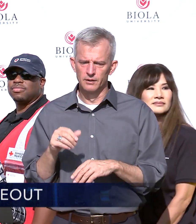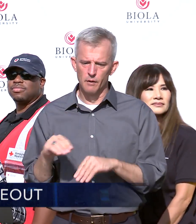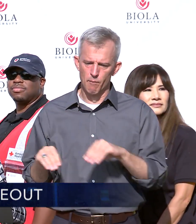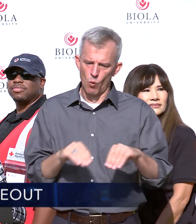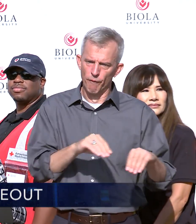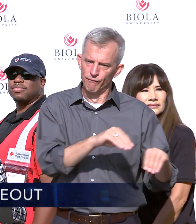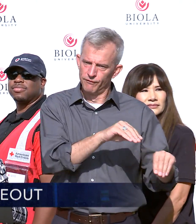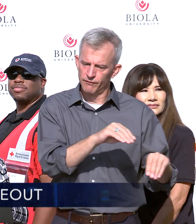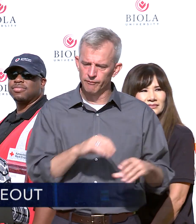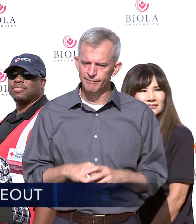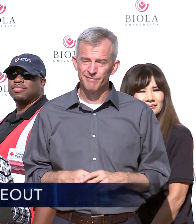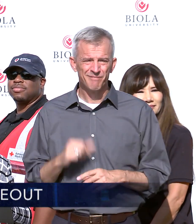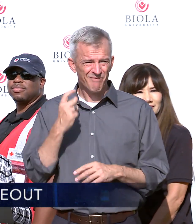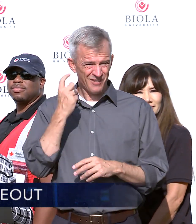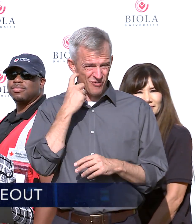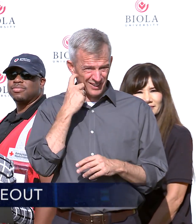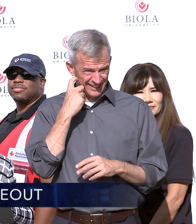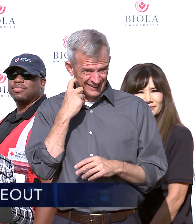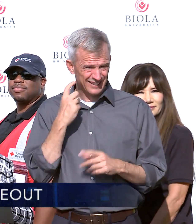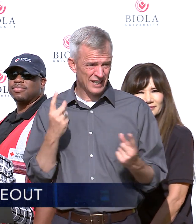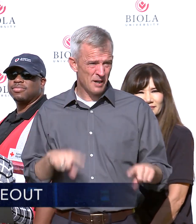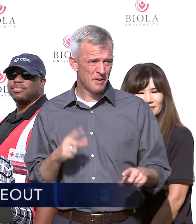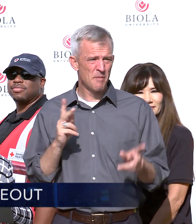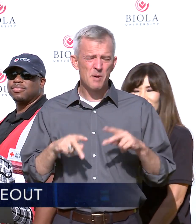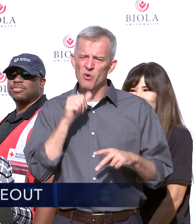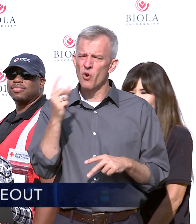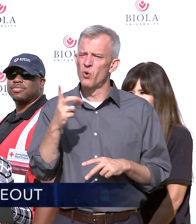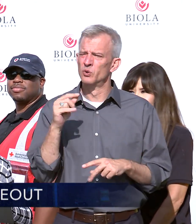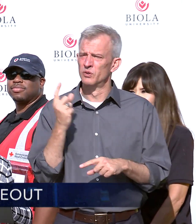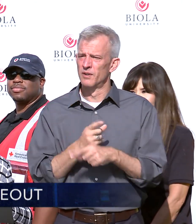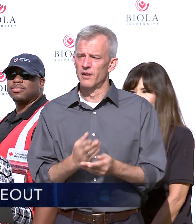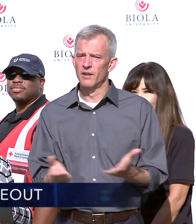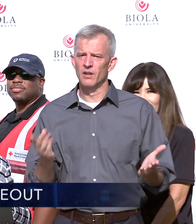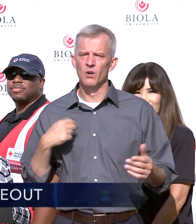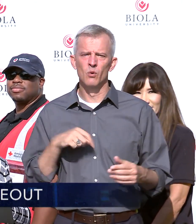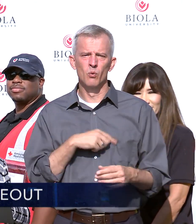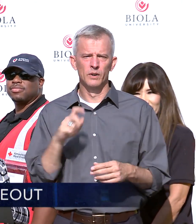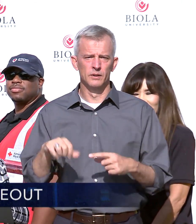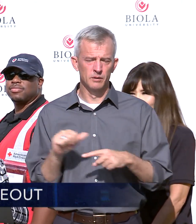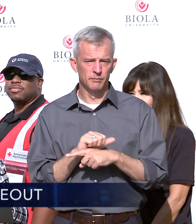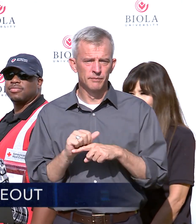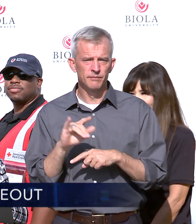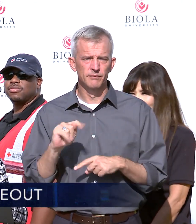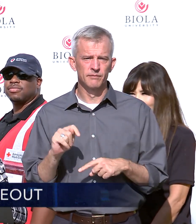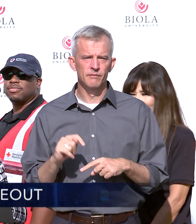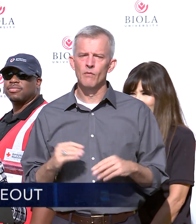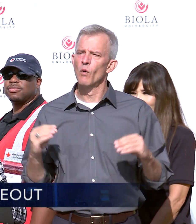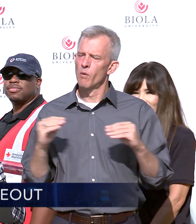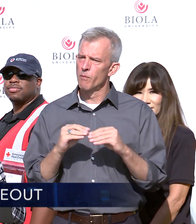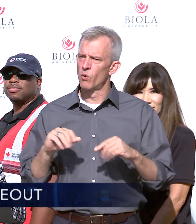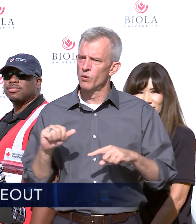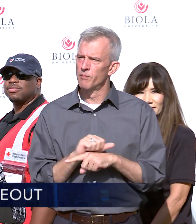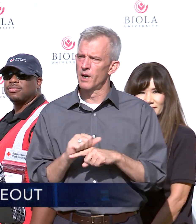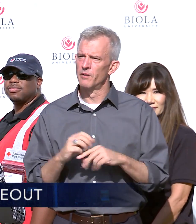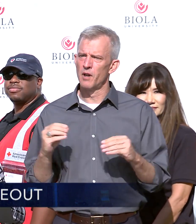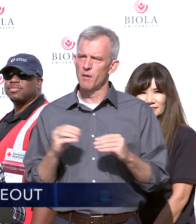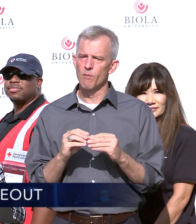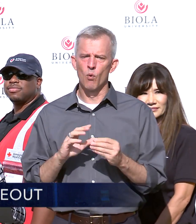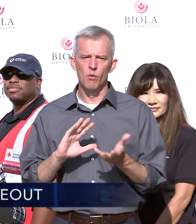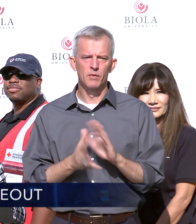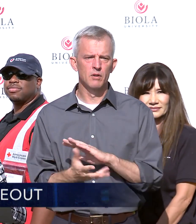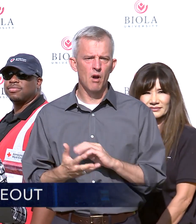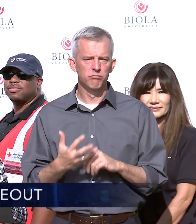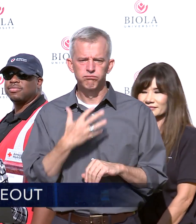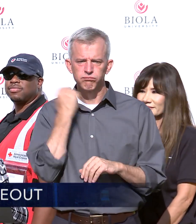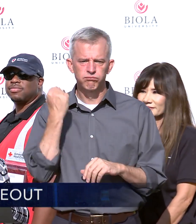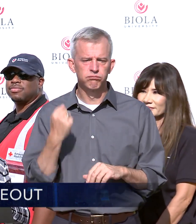people actually didn't always do the right thing, we need to practice it. The more you practice, the more it becomes muscle memory. The